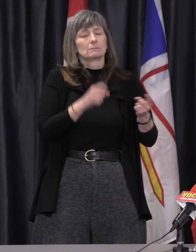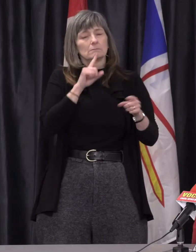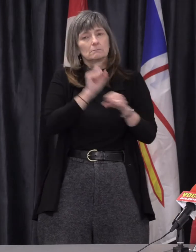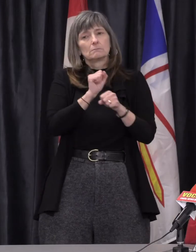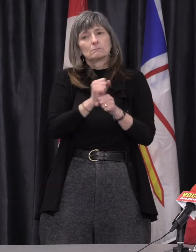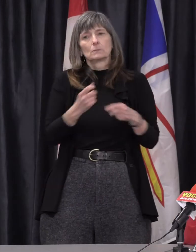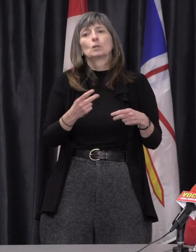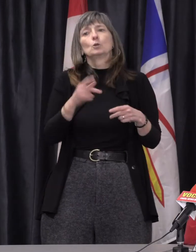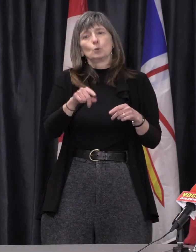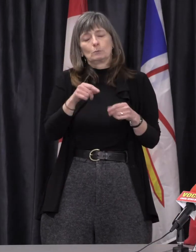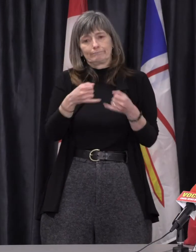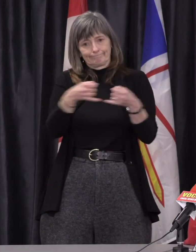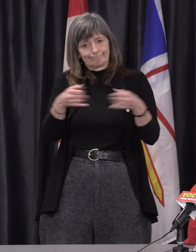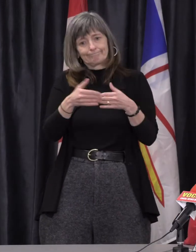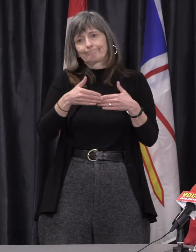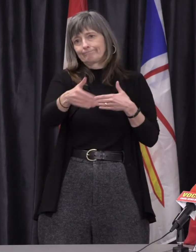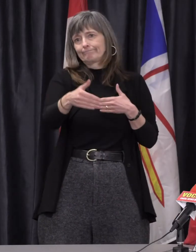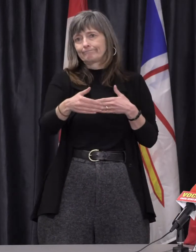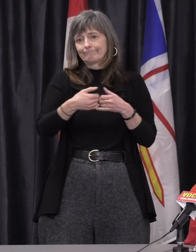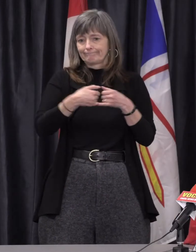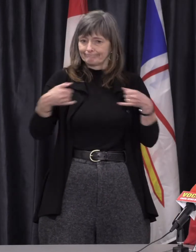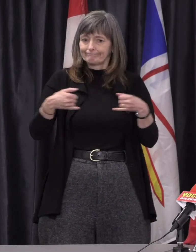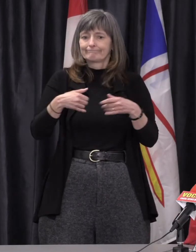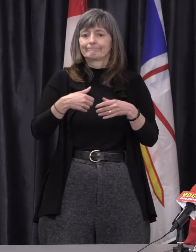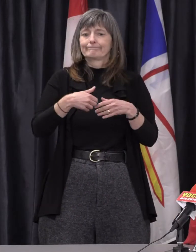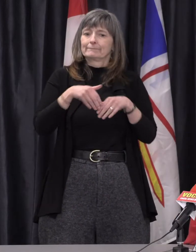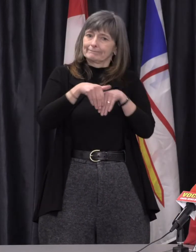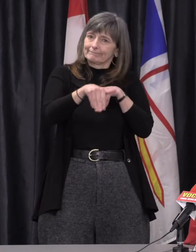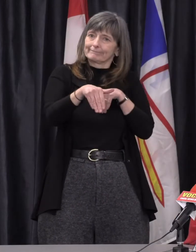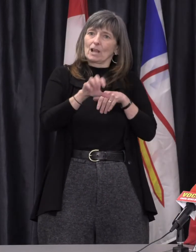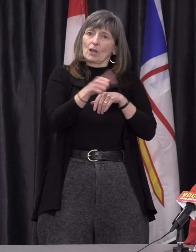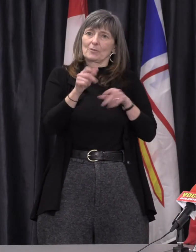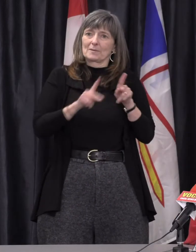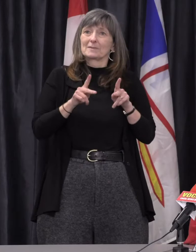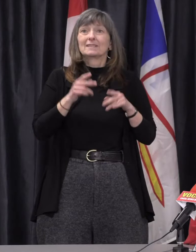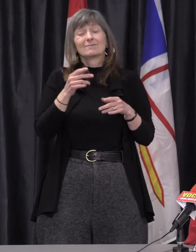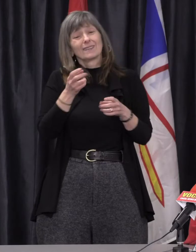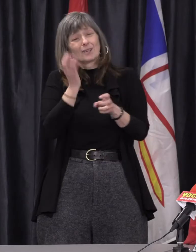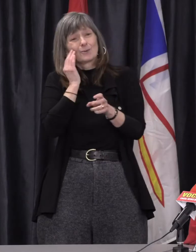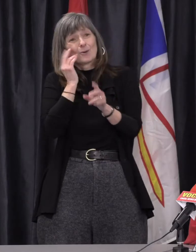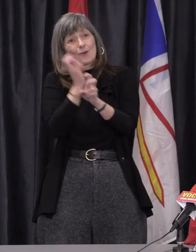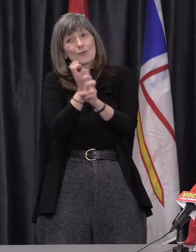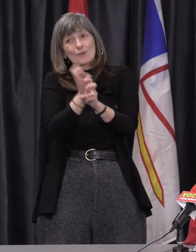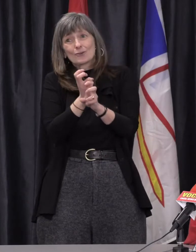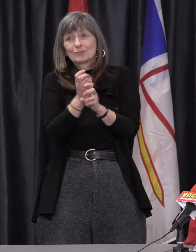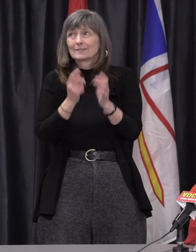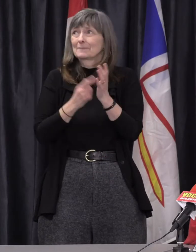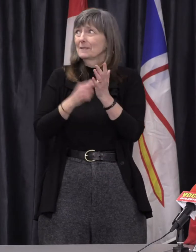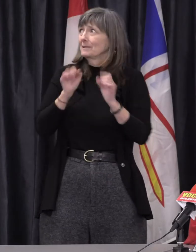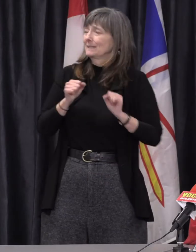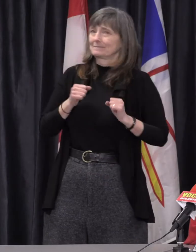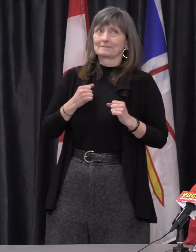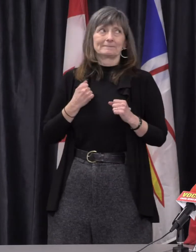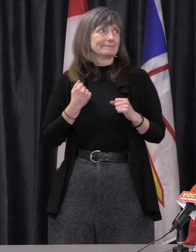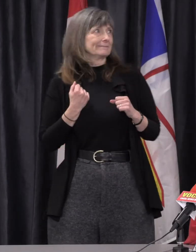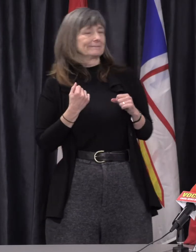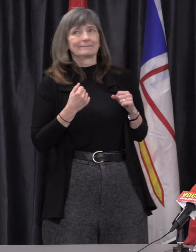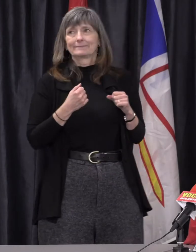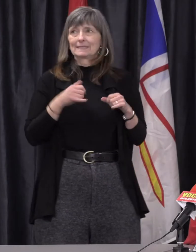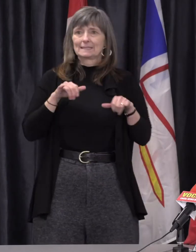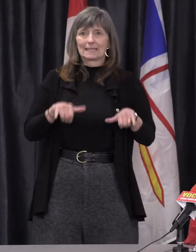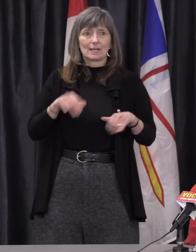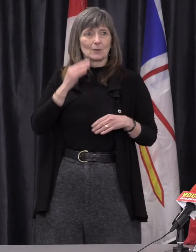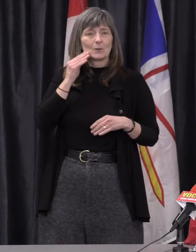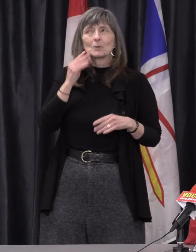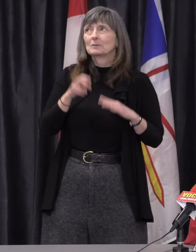interaction with other people, and that can be difficult. It can have a lot of other impacts on your life, but to try to stay